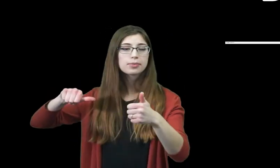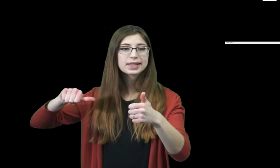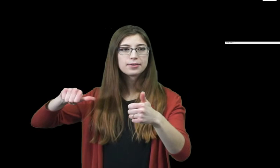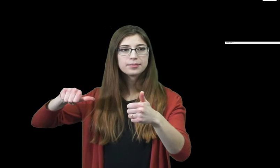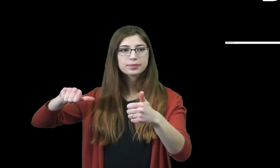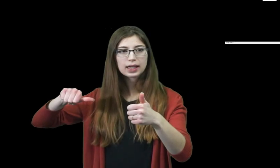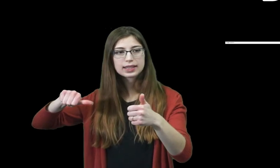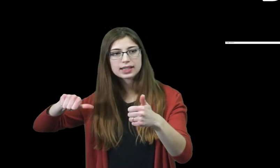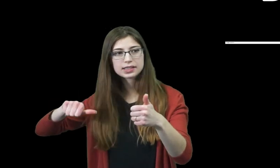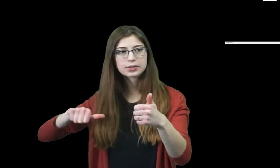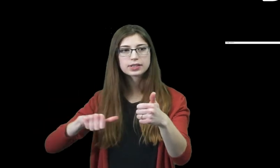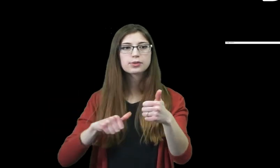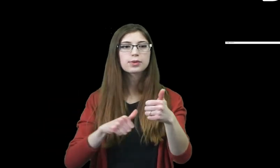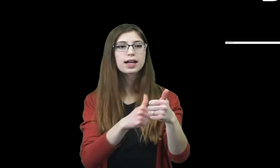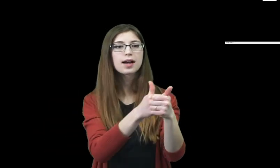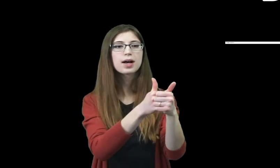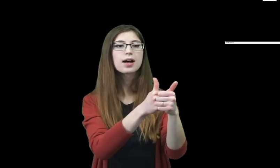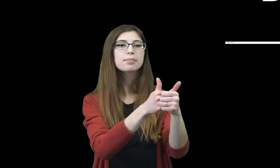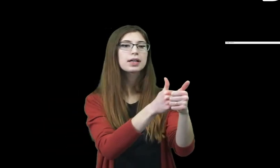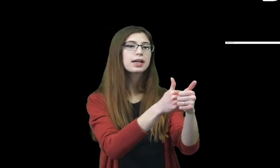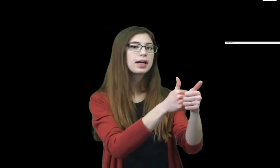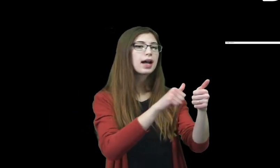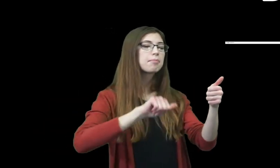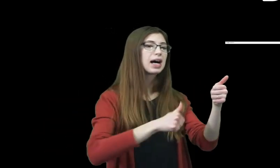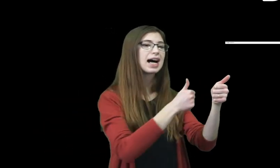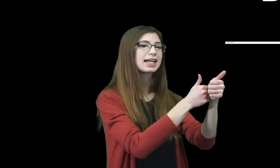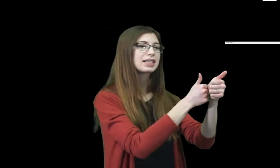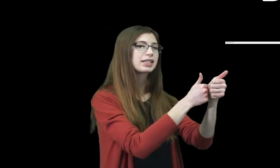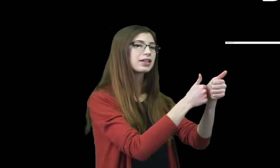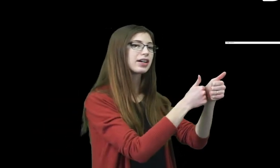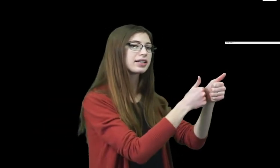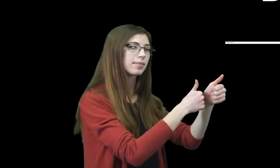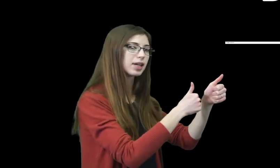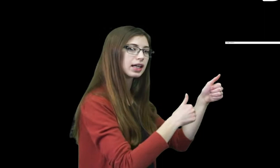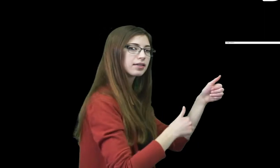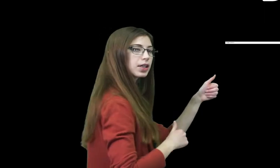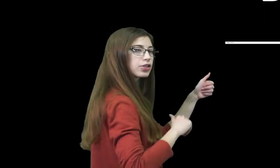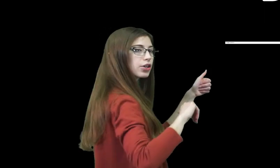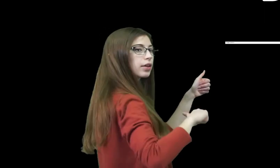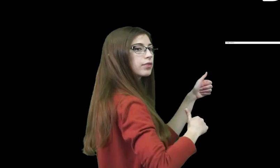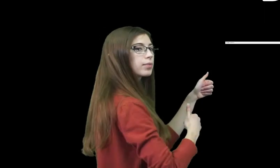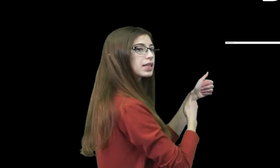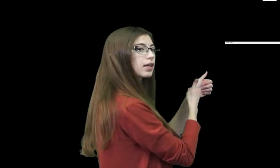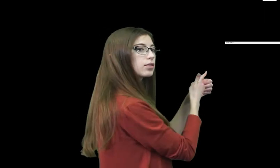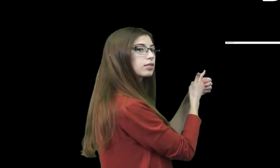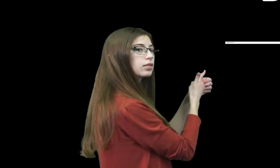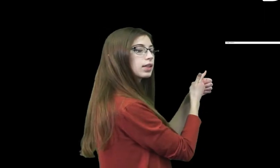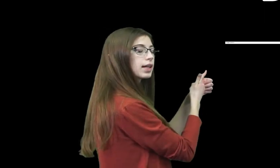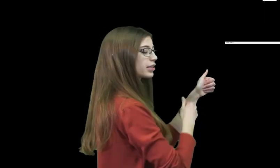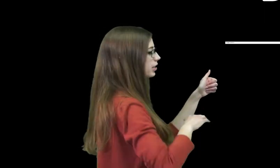down, and then it is going to come up behind your non-dominant hand. I'm going to show you from this angle. It's just going to